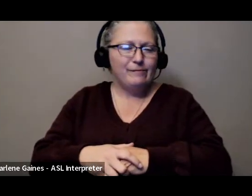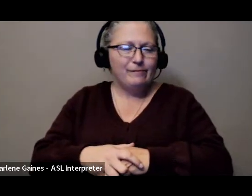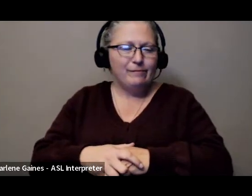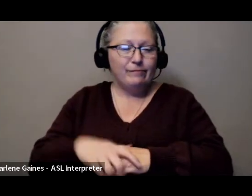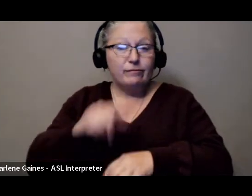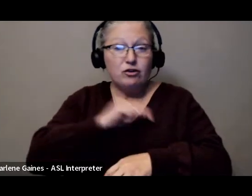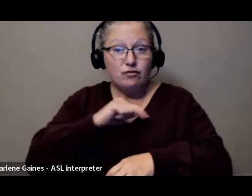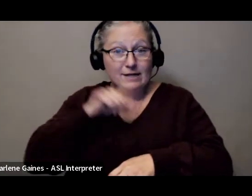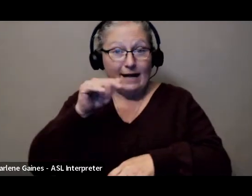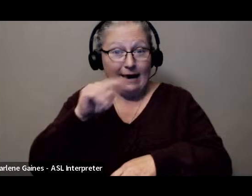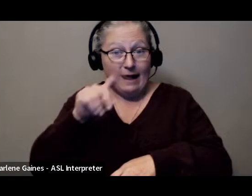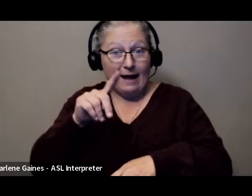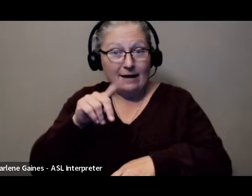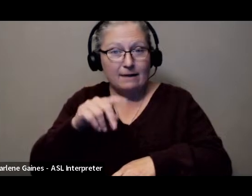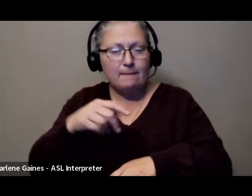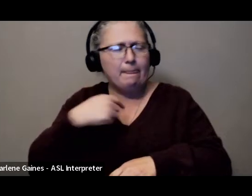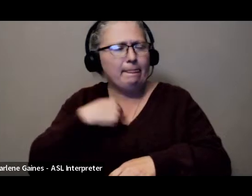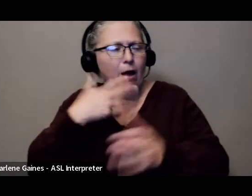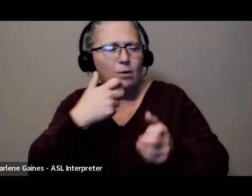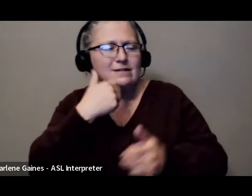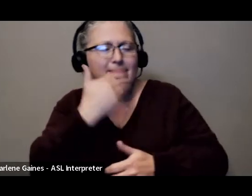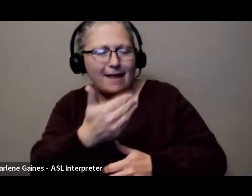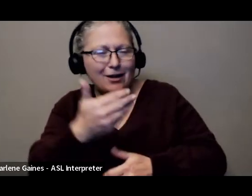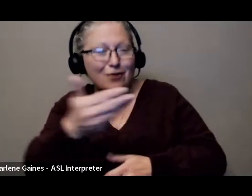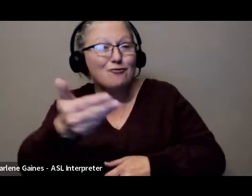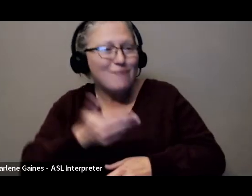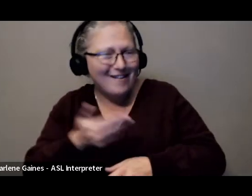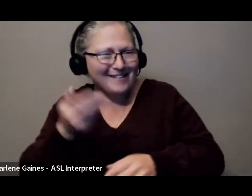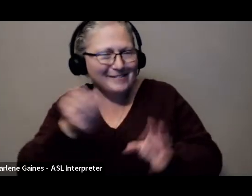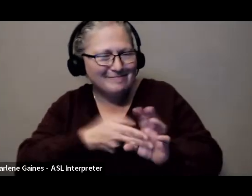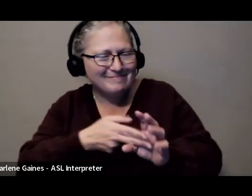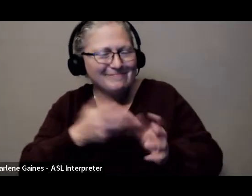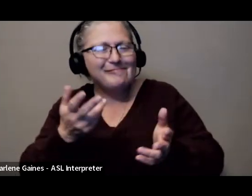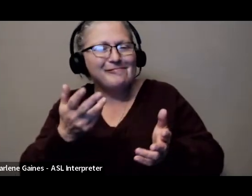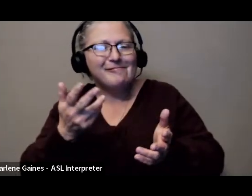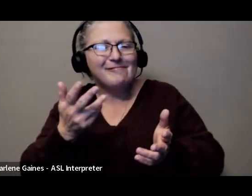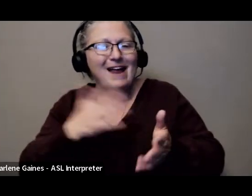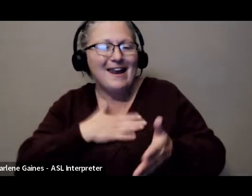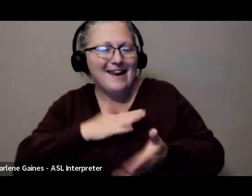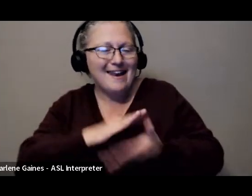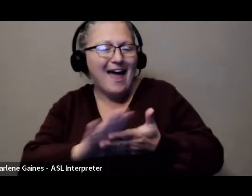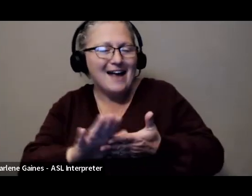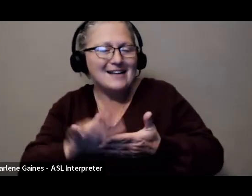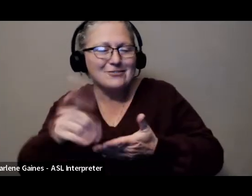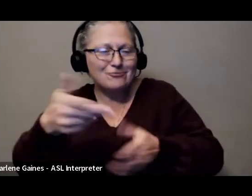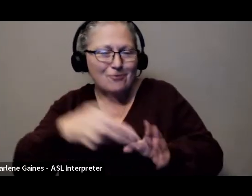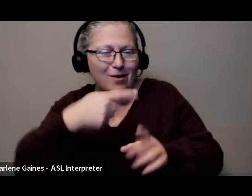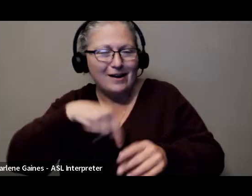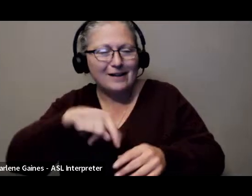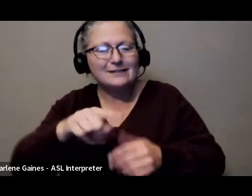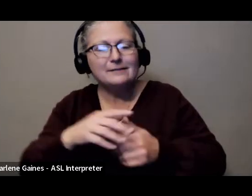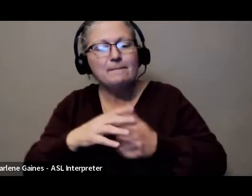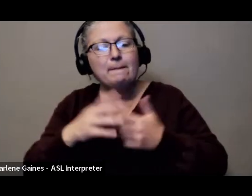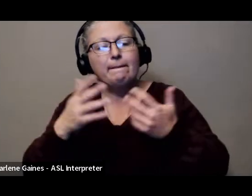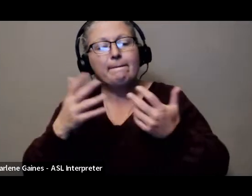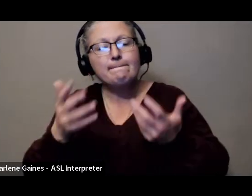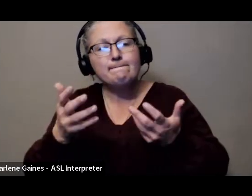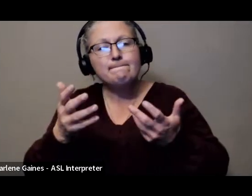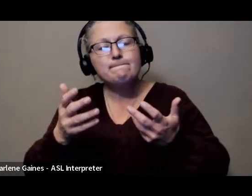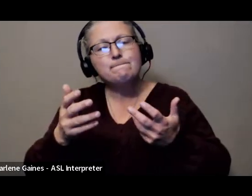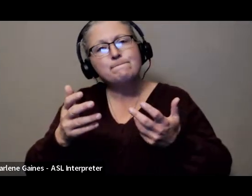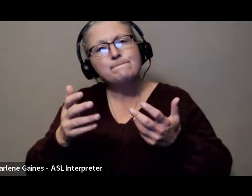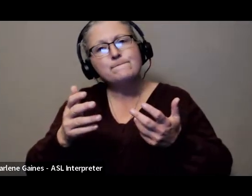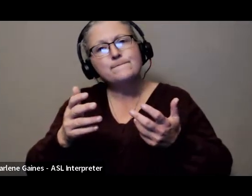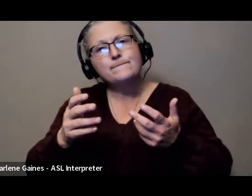Trustee Leon? So I just want to say thank you and welcome aboard. Thank you. Really nice to have you here. A